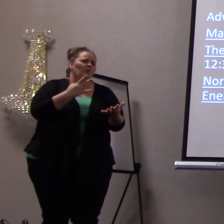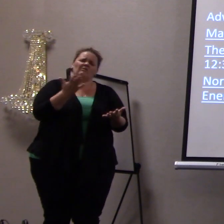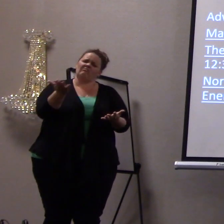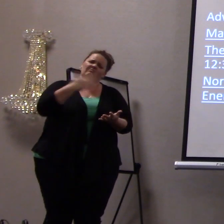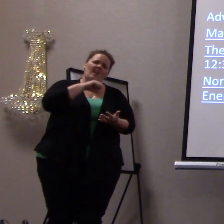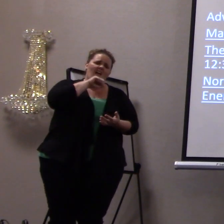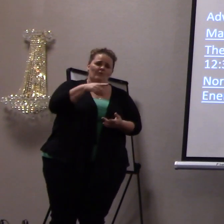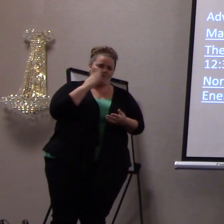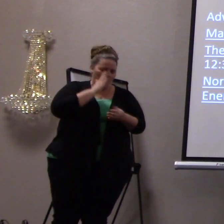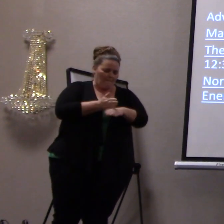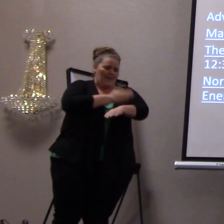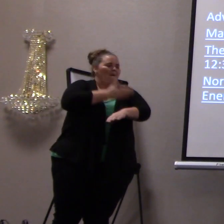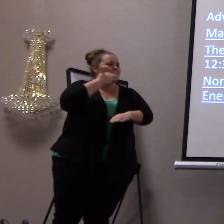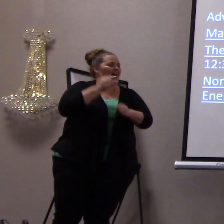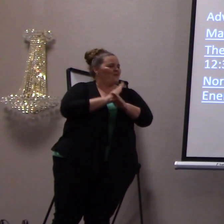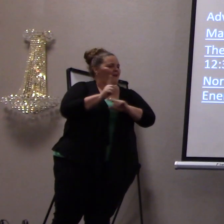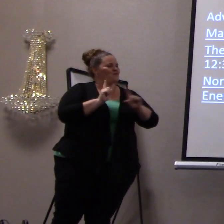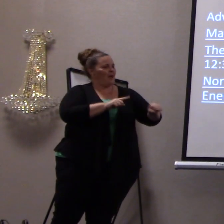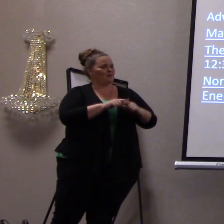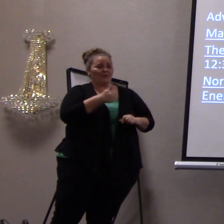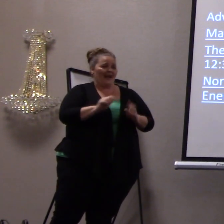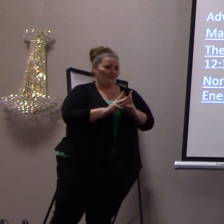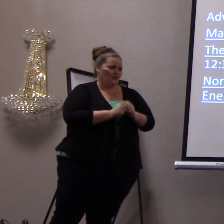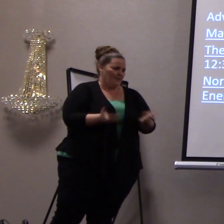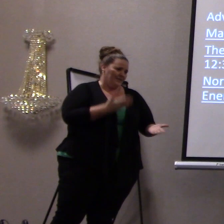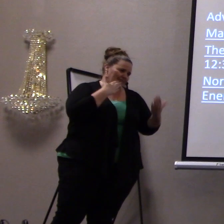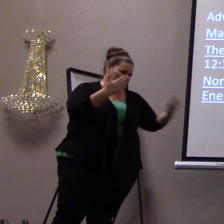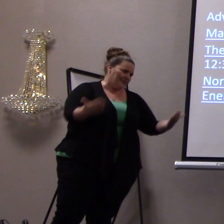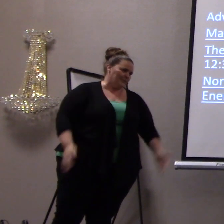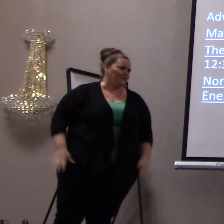you. You will be better interpreters after attending these workshops. Thank you.